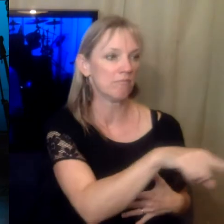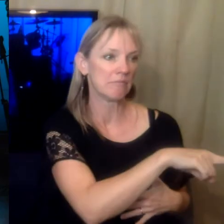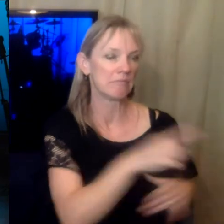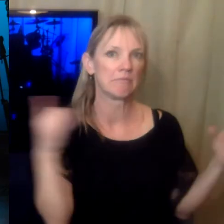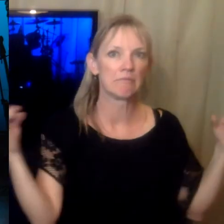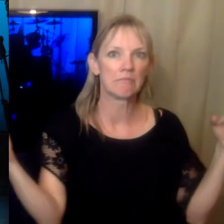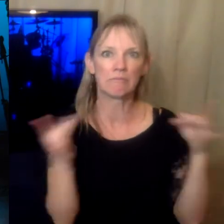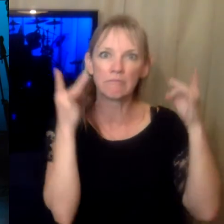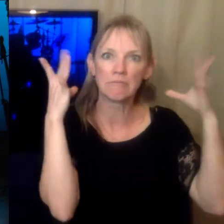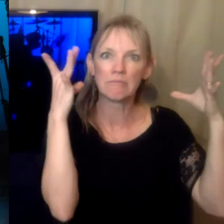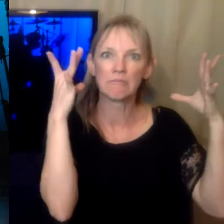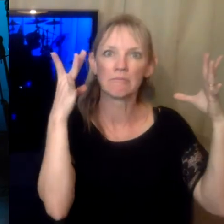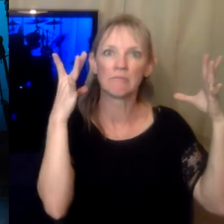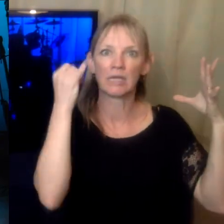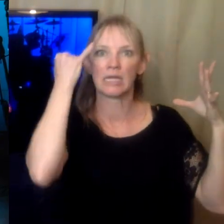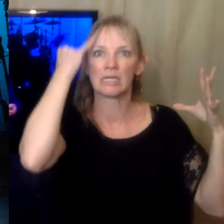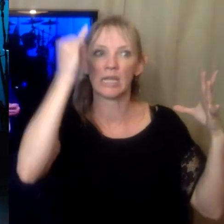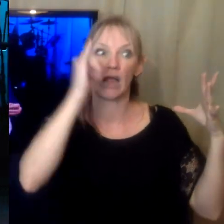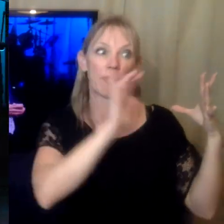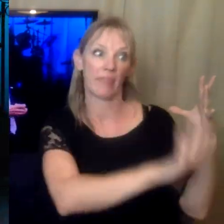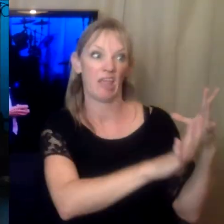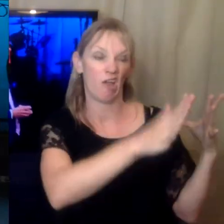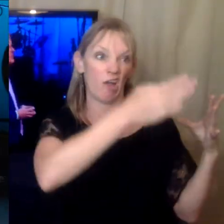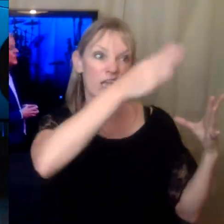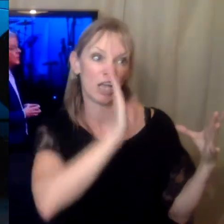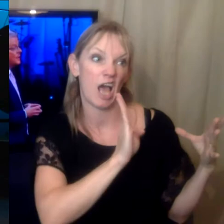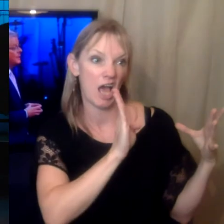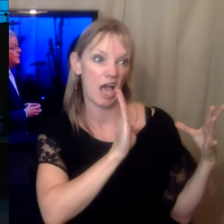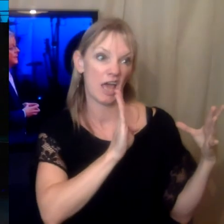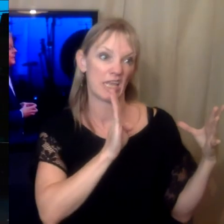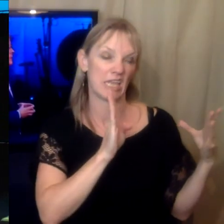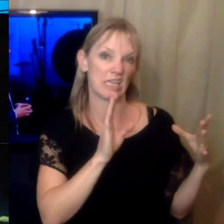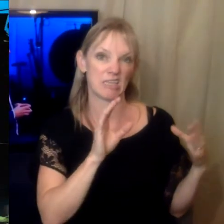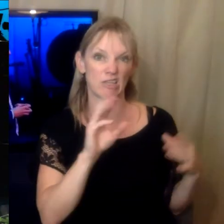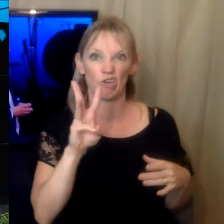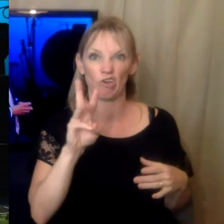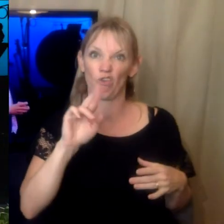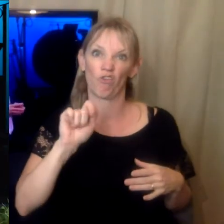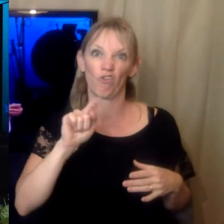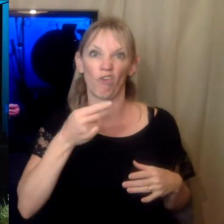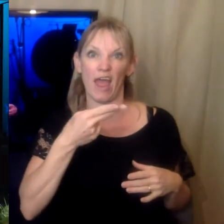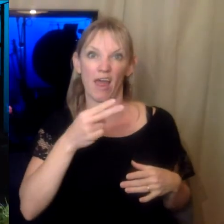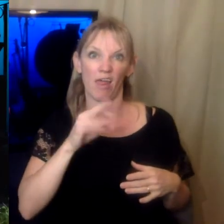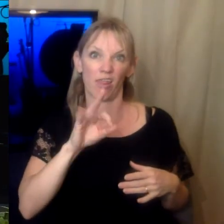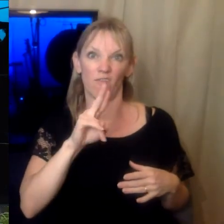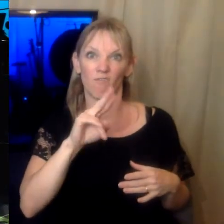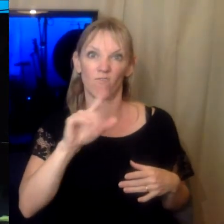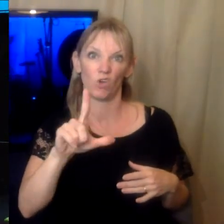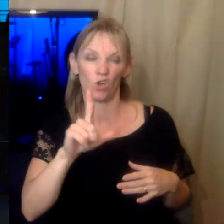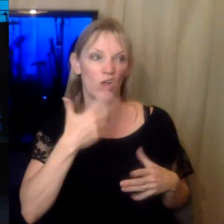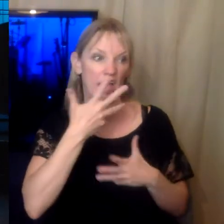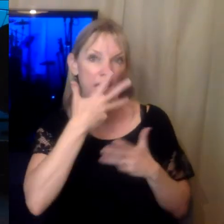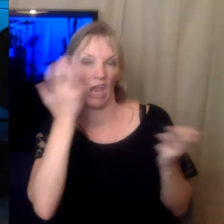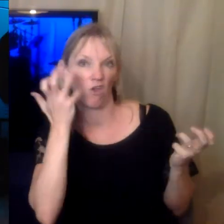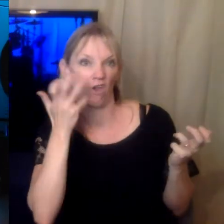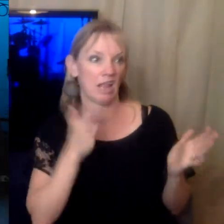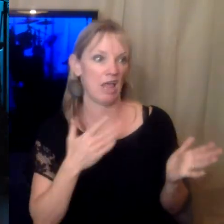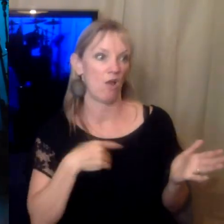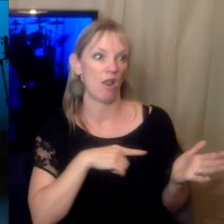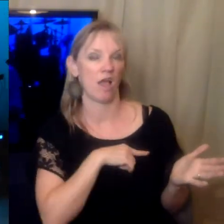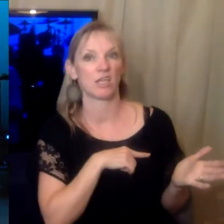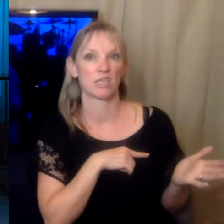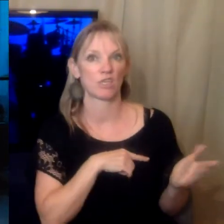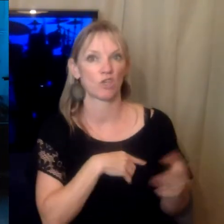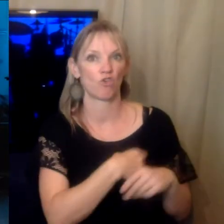horrendous idea that their God is actually basically wrathful, angry, allowed us to be created in